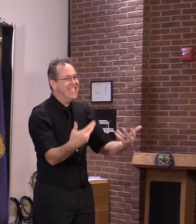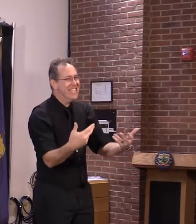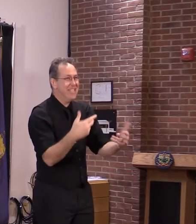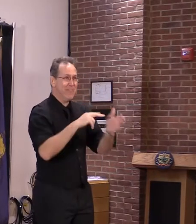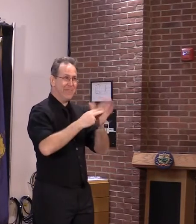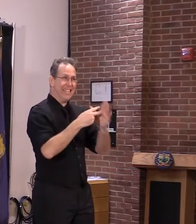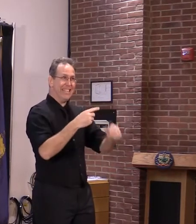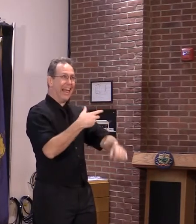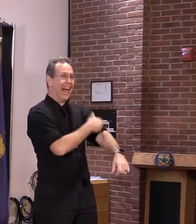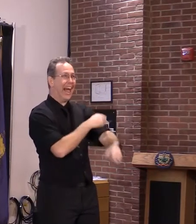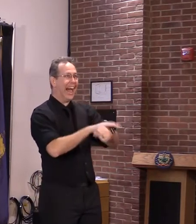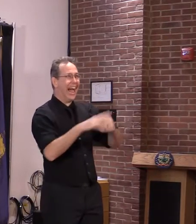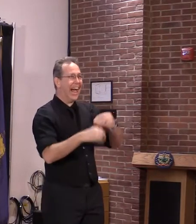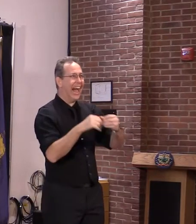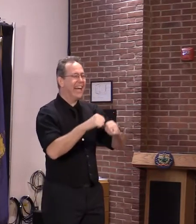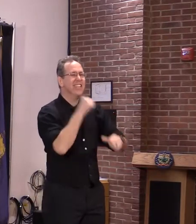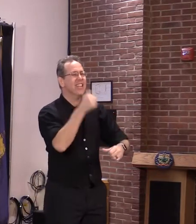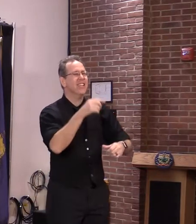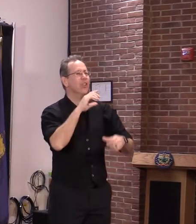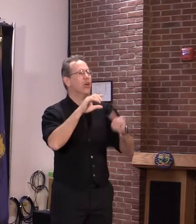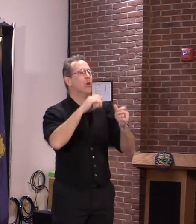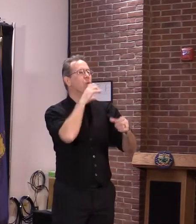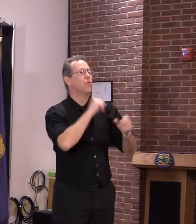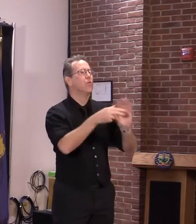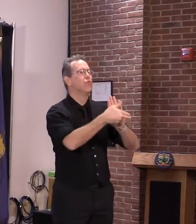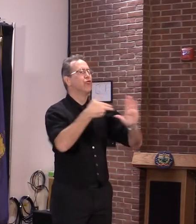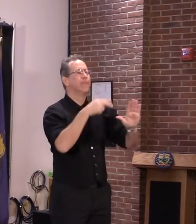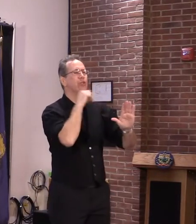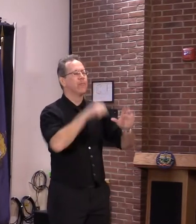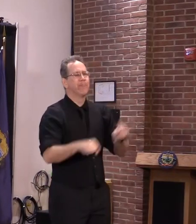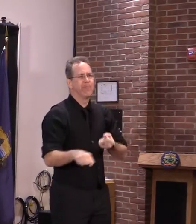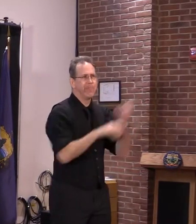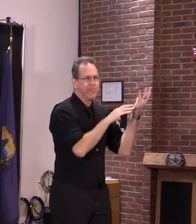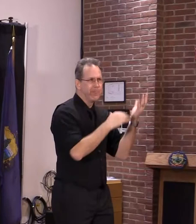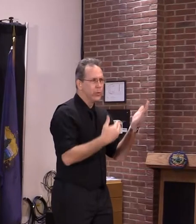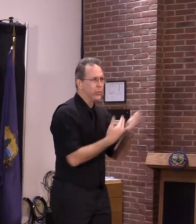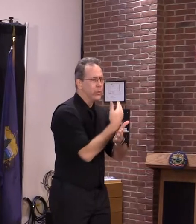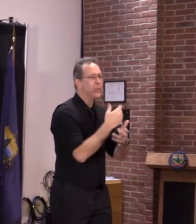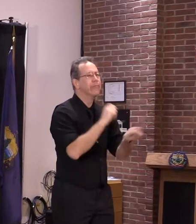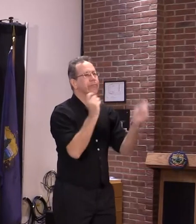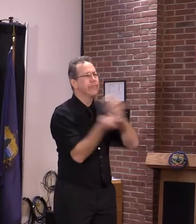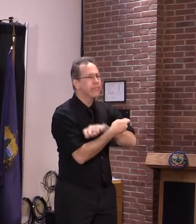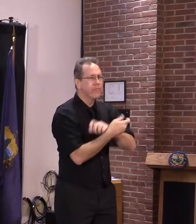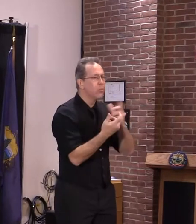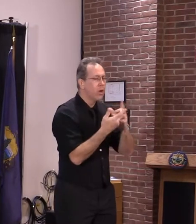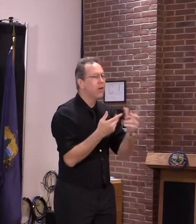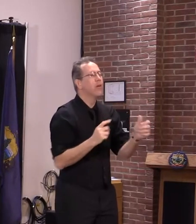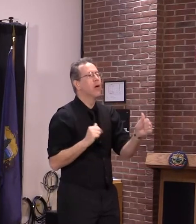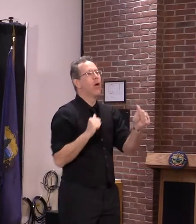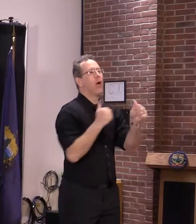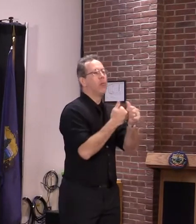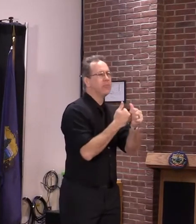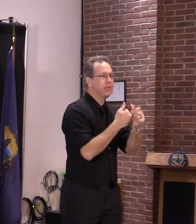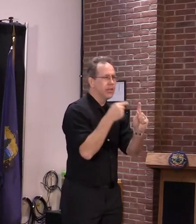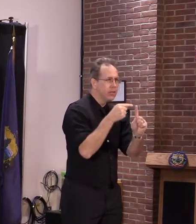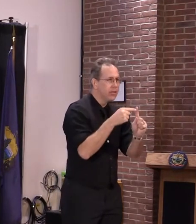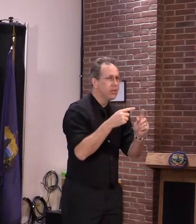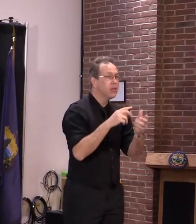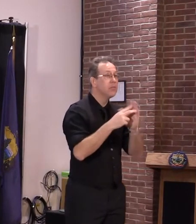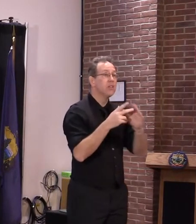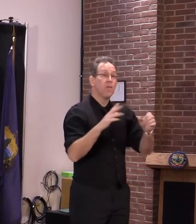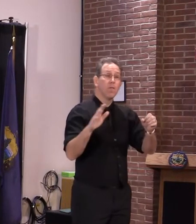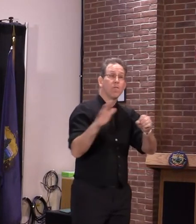antiquated, archaic. We shouldn't use that anymore. We should consider fully protected and up to